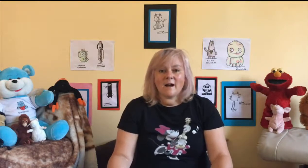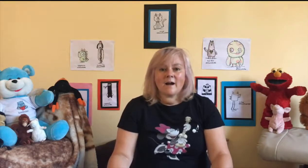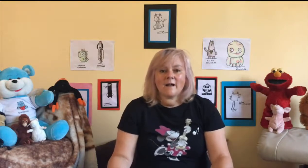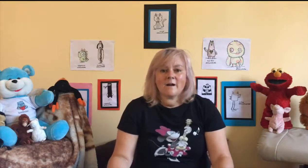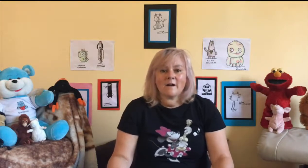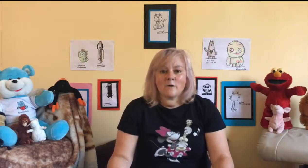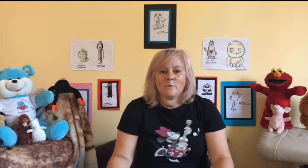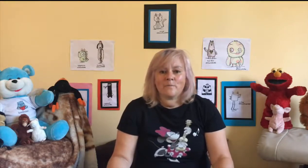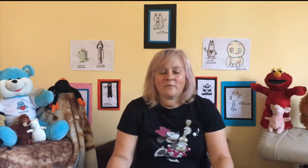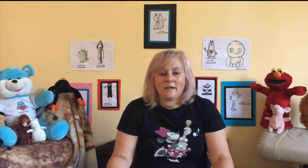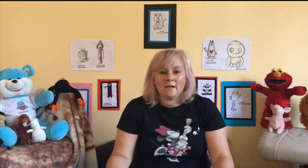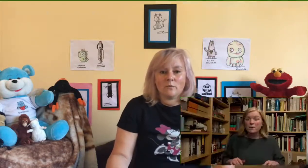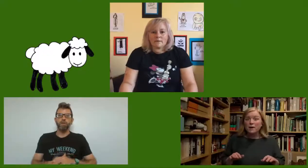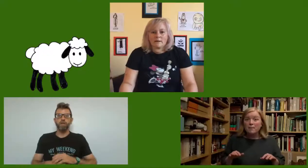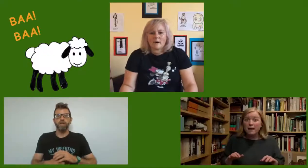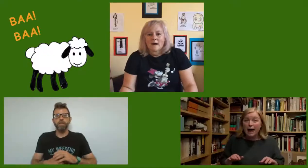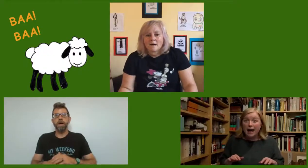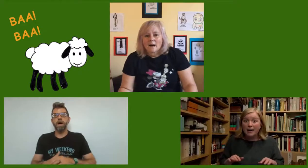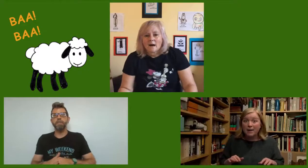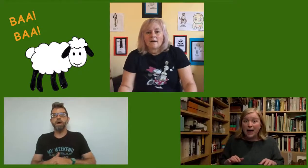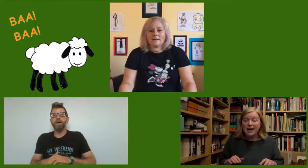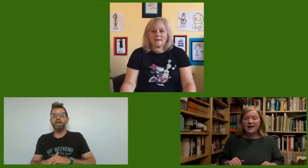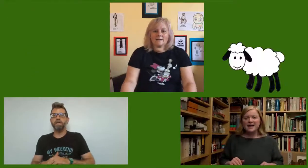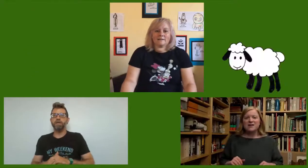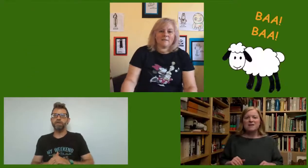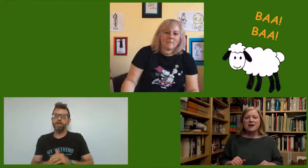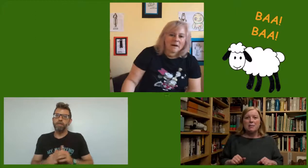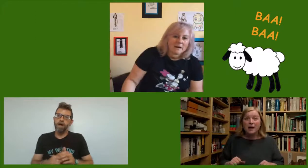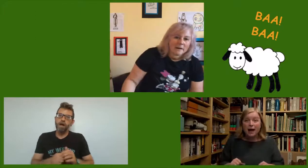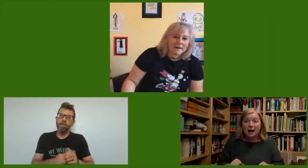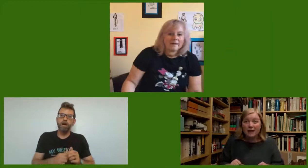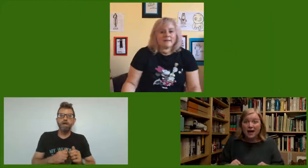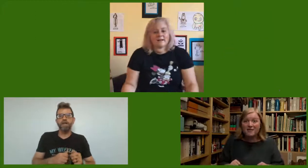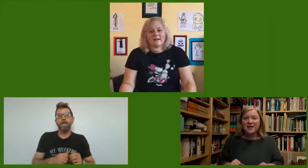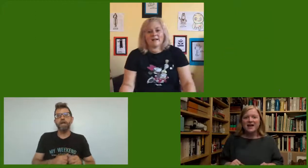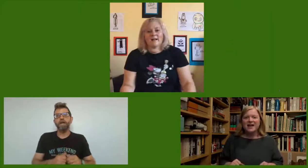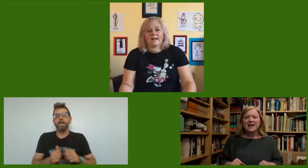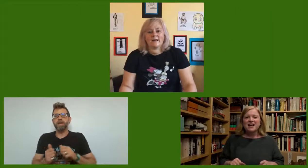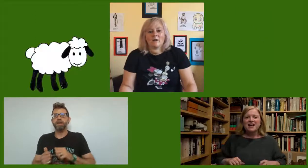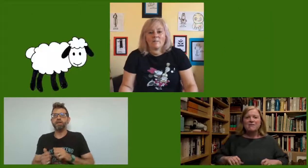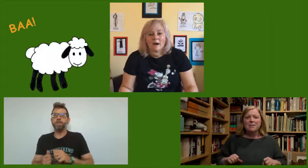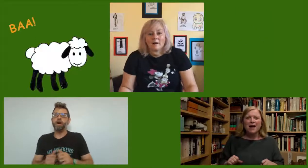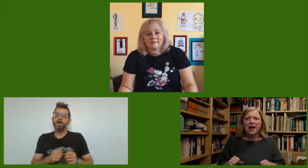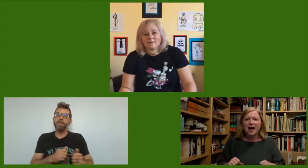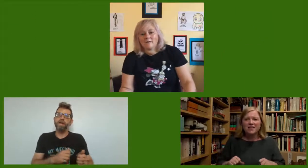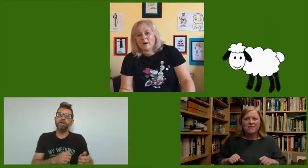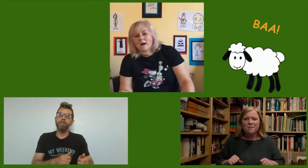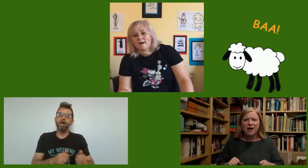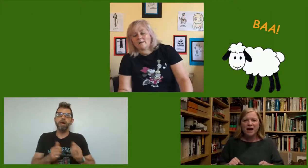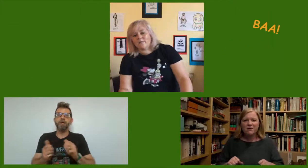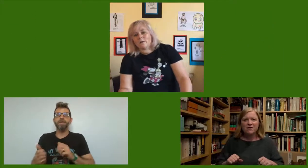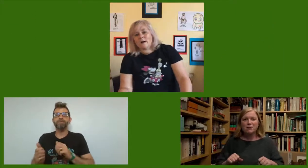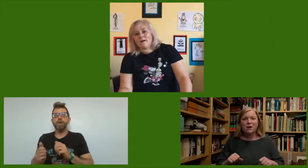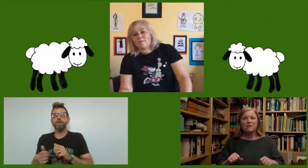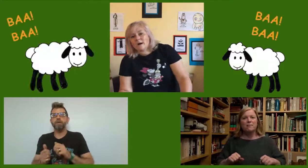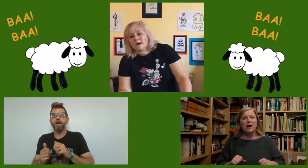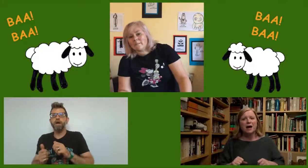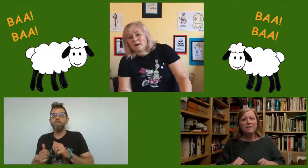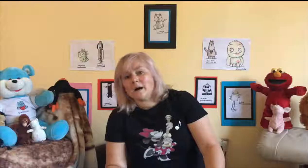E-I-E-I-O. With a baa baa here and a baa baa there, here a baa, there a baa, everywhere a baa baa.